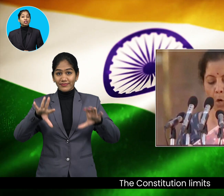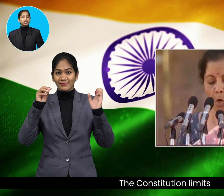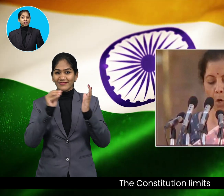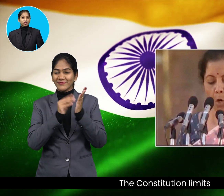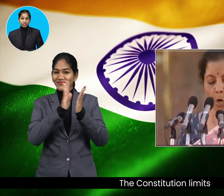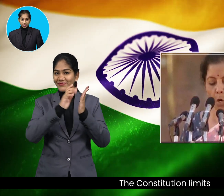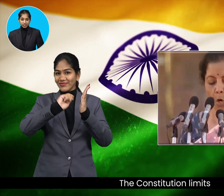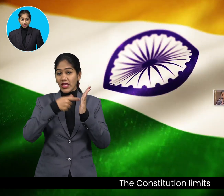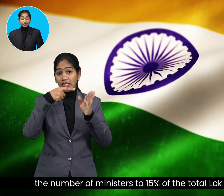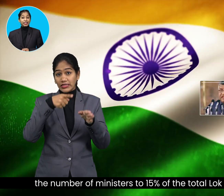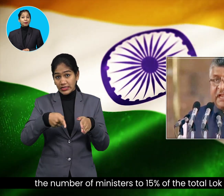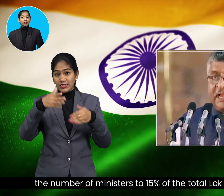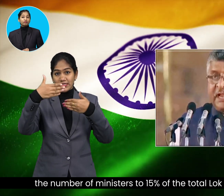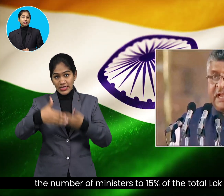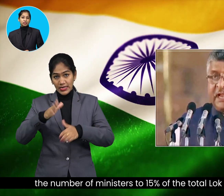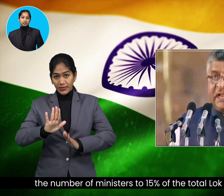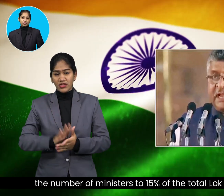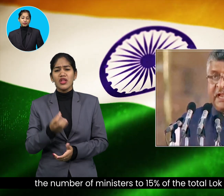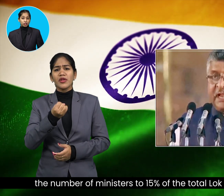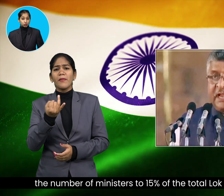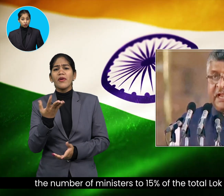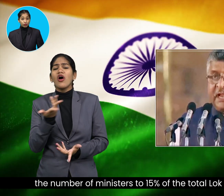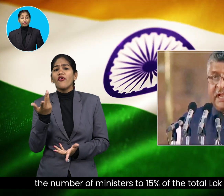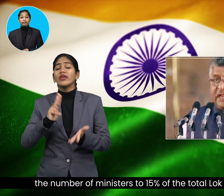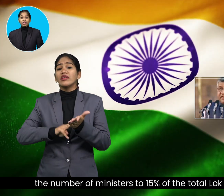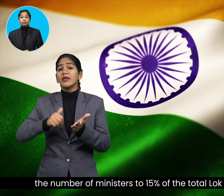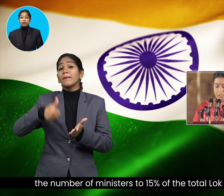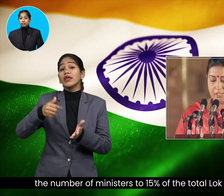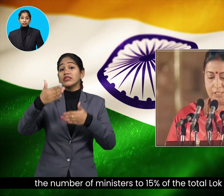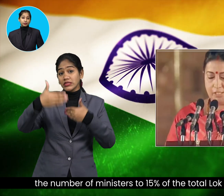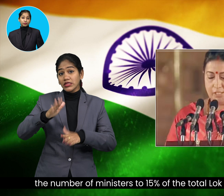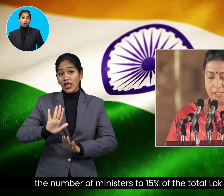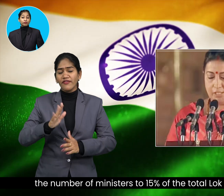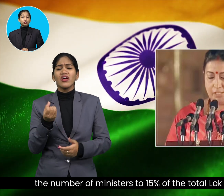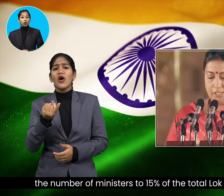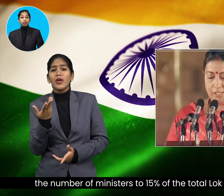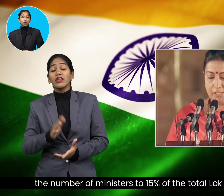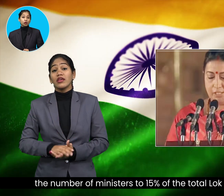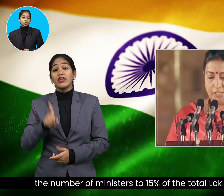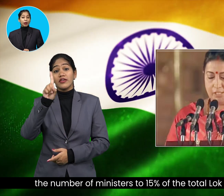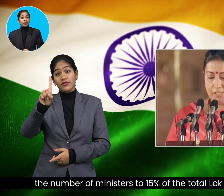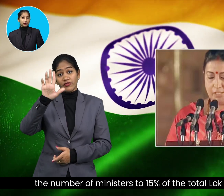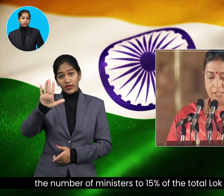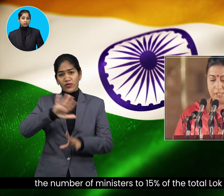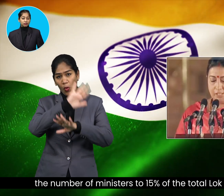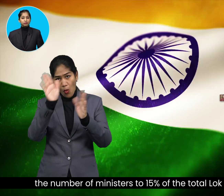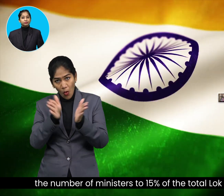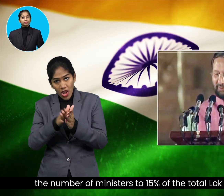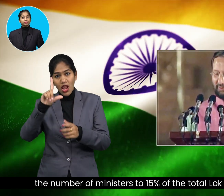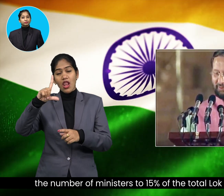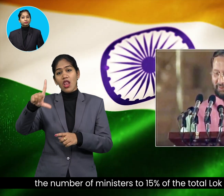The Constitution limits the number of ministers to 15% of the total Lok Sabha